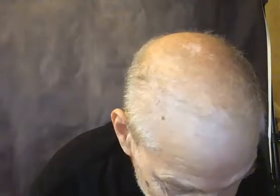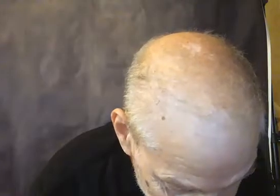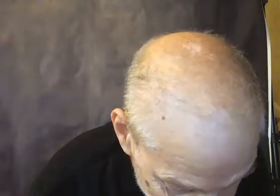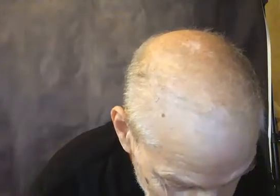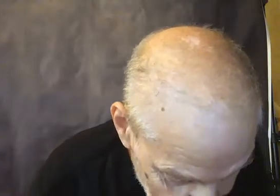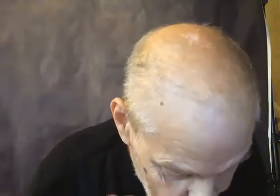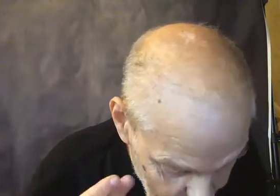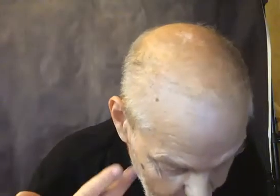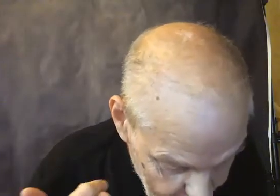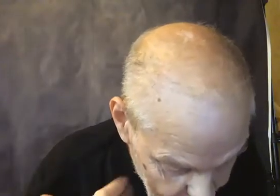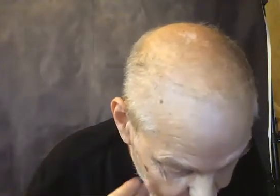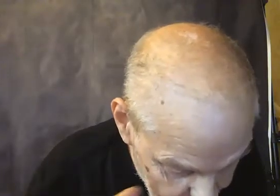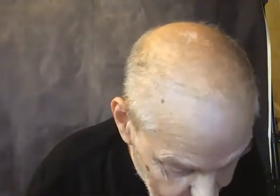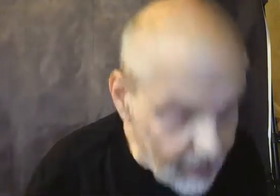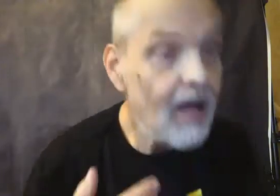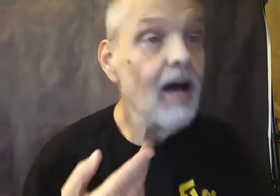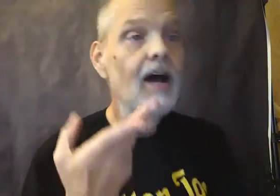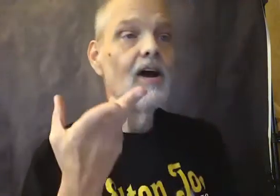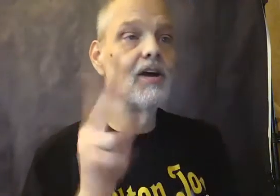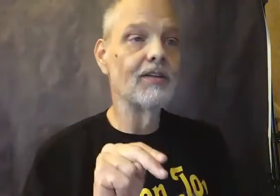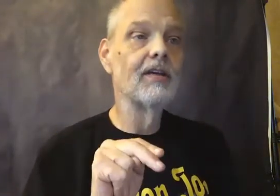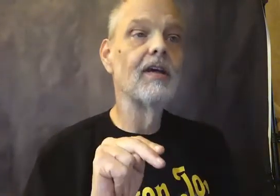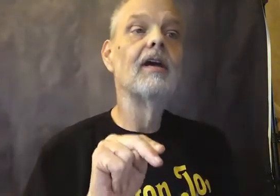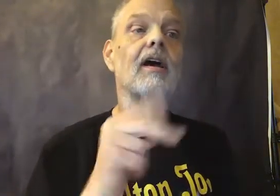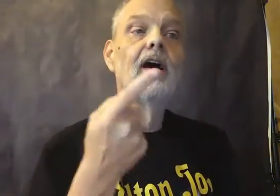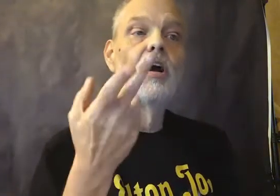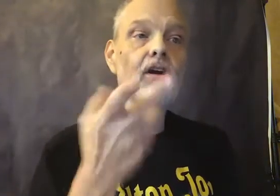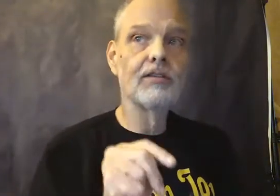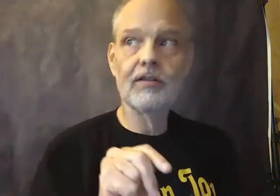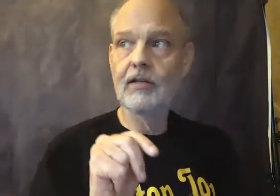Where are we? Ha ha ha ha ha ha ha. Hurt.